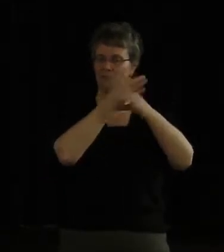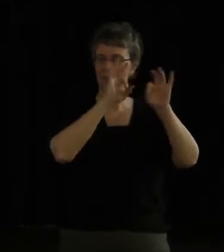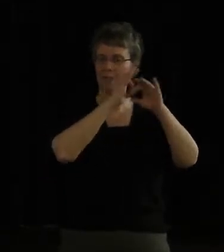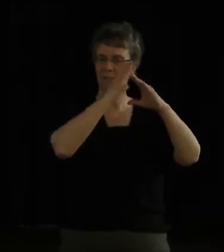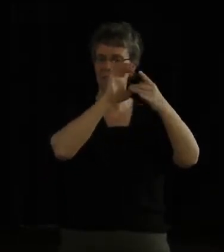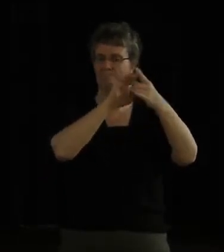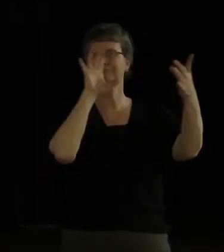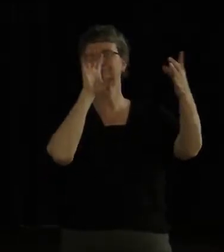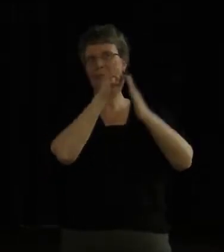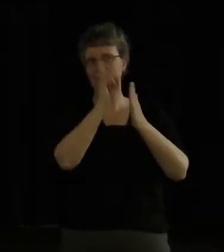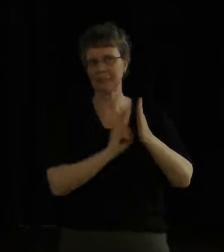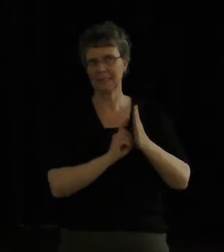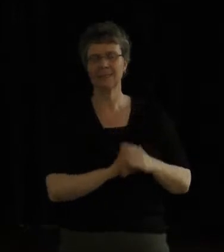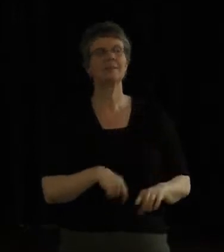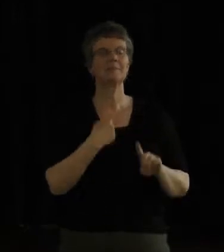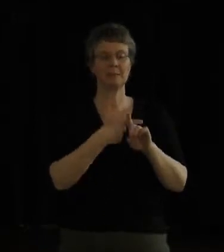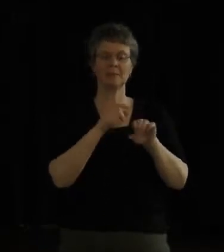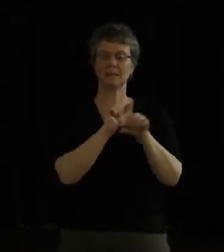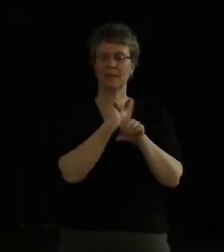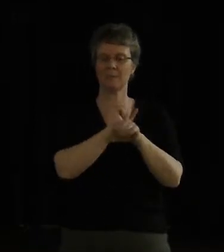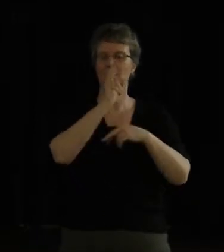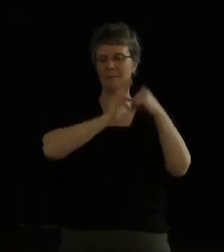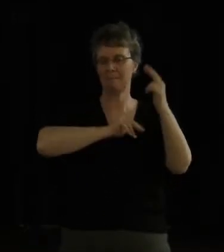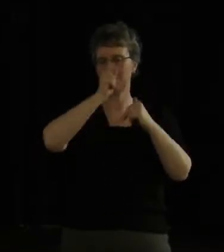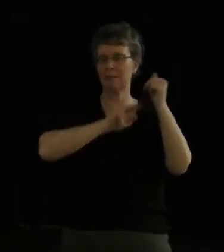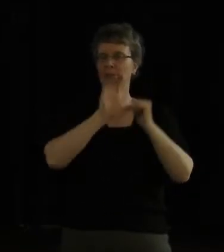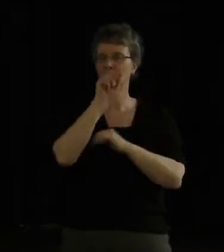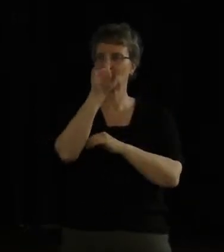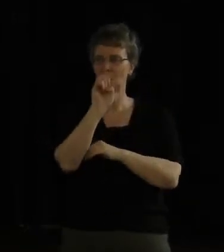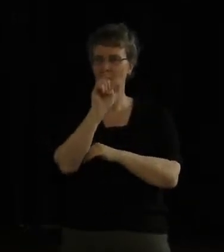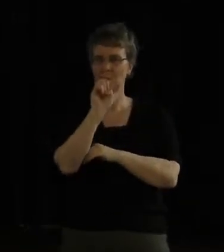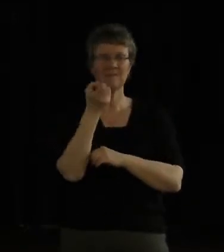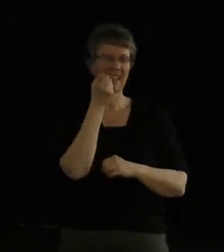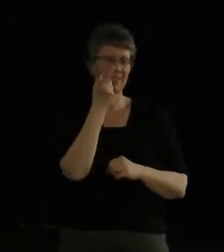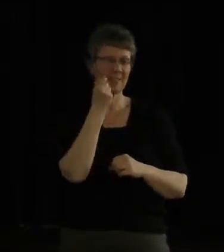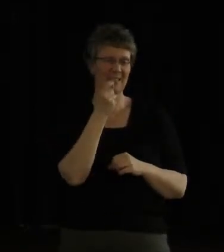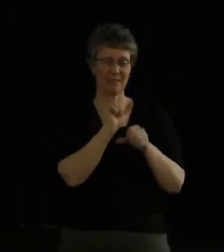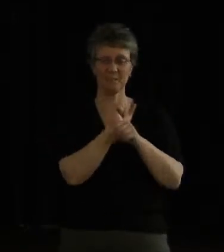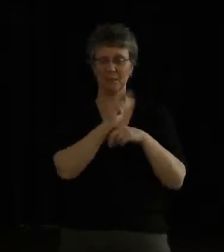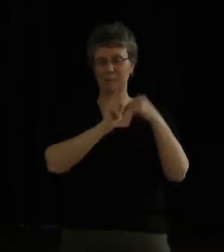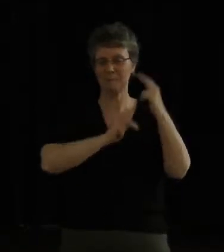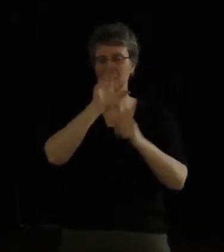remember and remind ourselves that that is the bare minimum. When we meet the building code, we're just meeting a very minimal